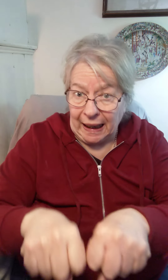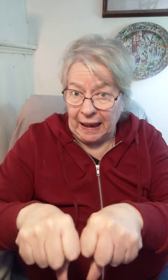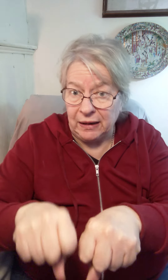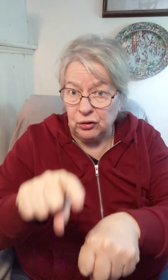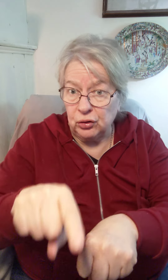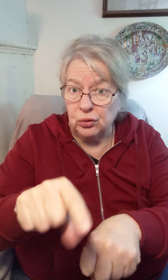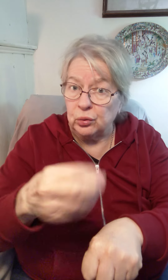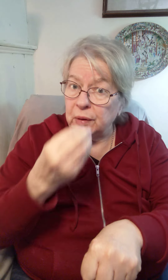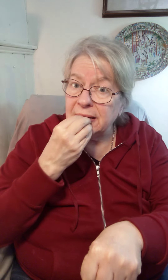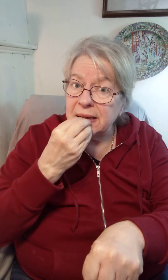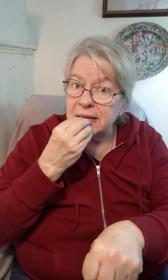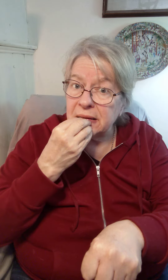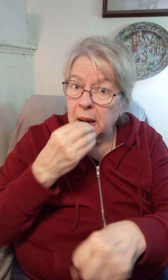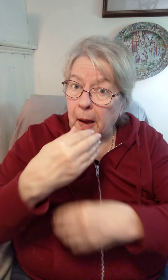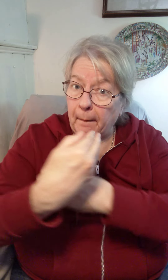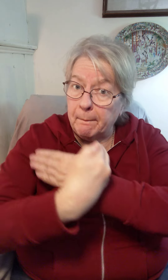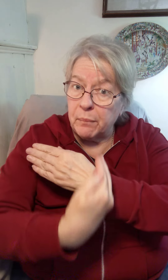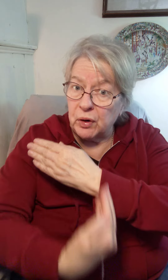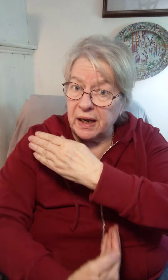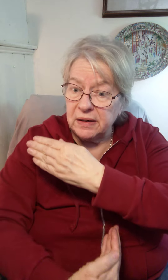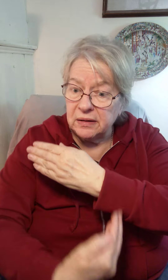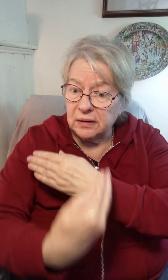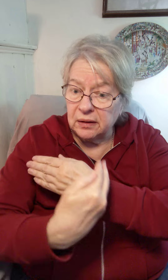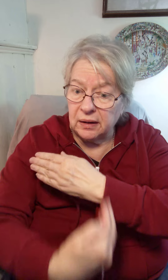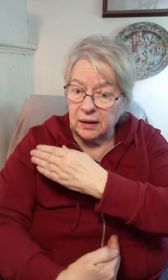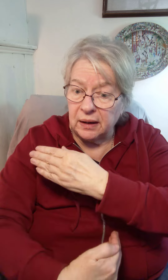Can you eat bread